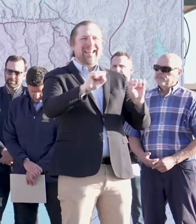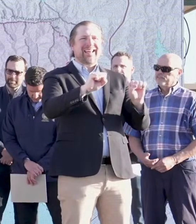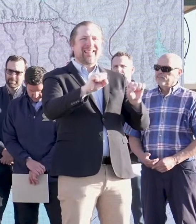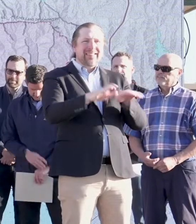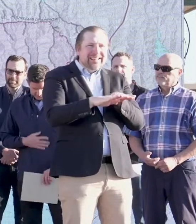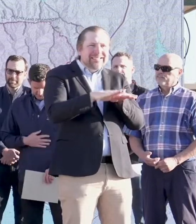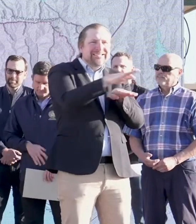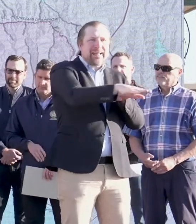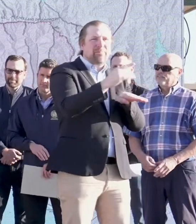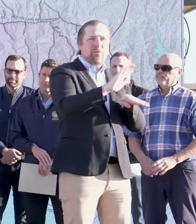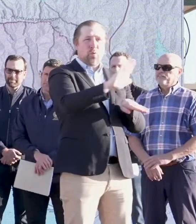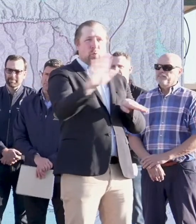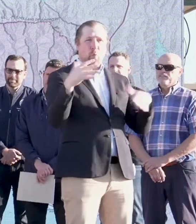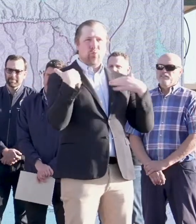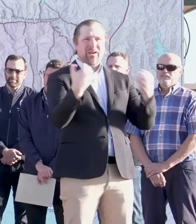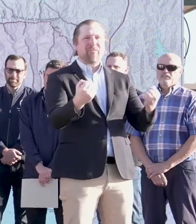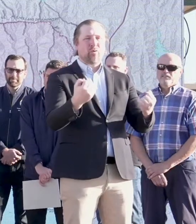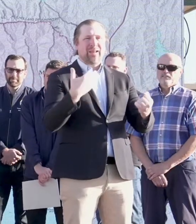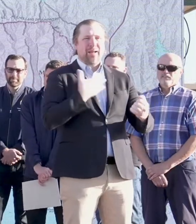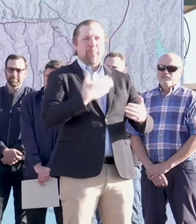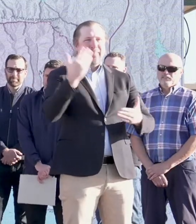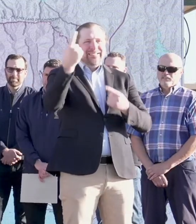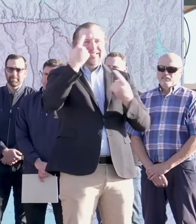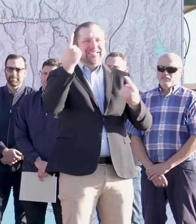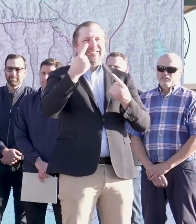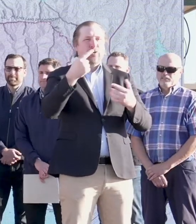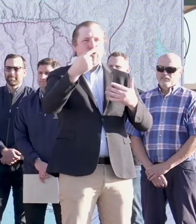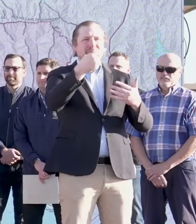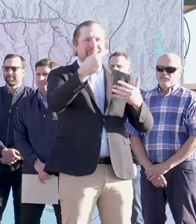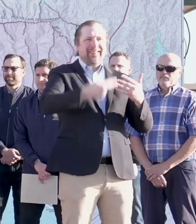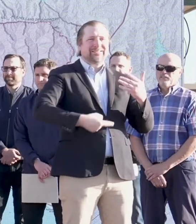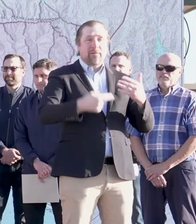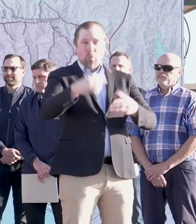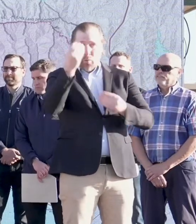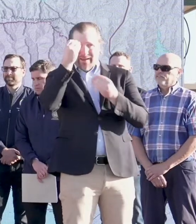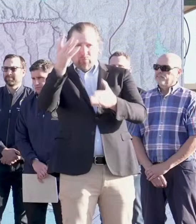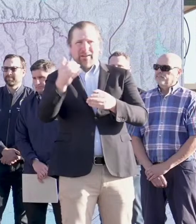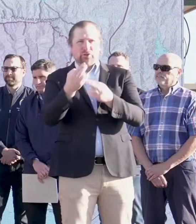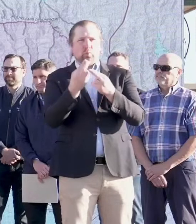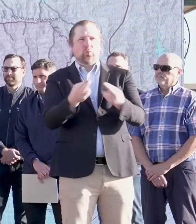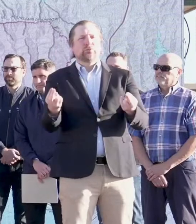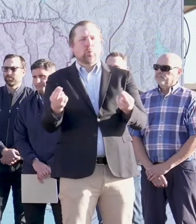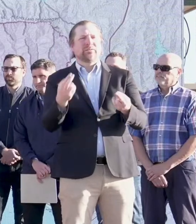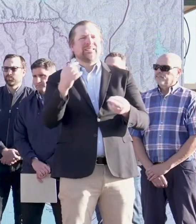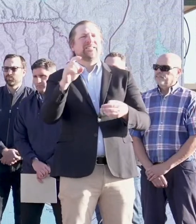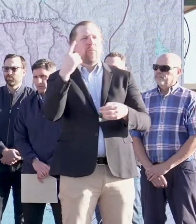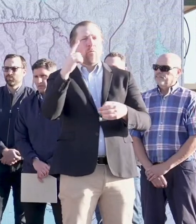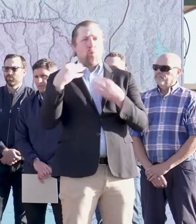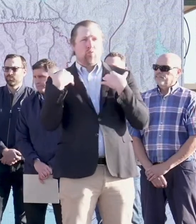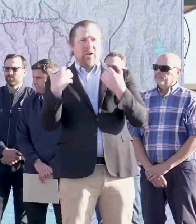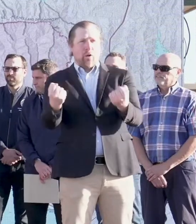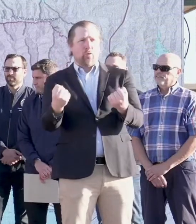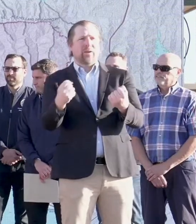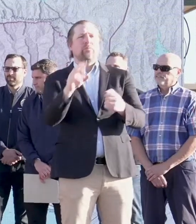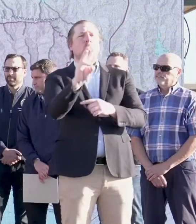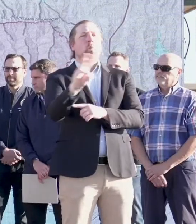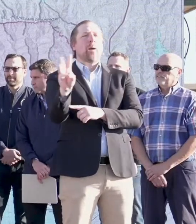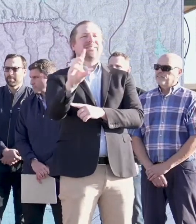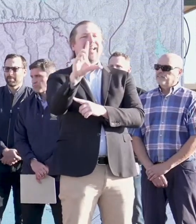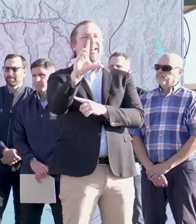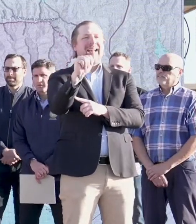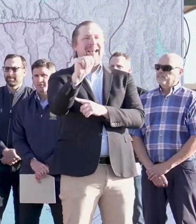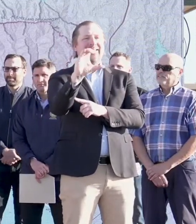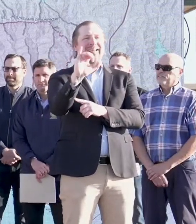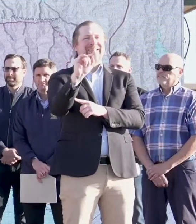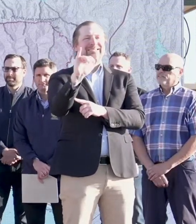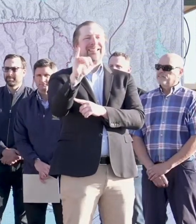steps on this long road, please consider the following. For information and resources related to recovery, visit lacity.gov